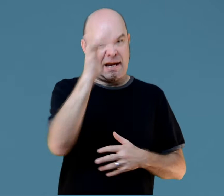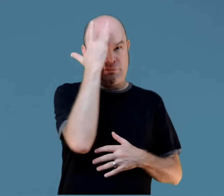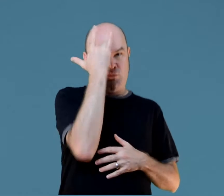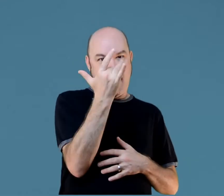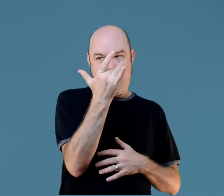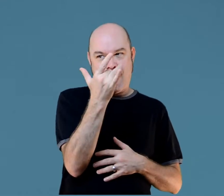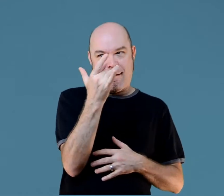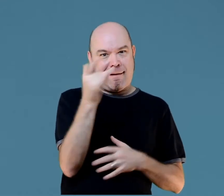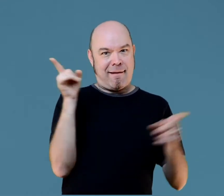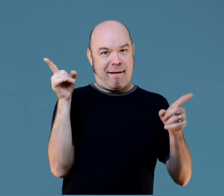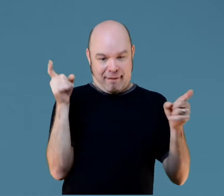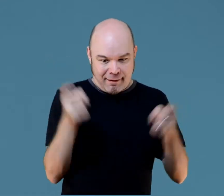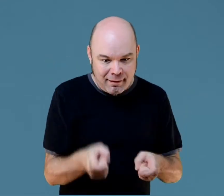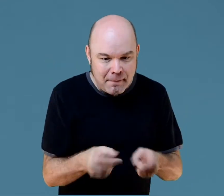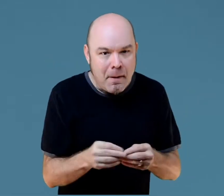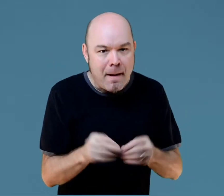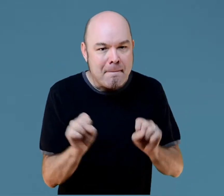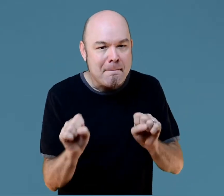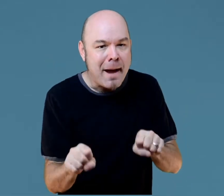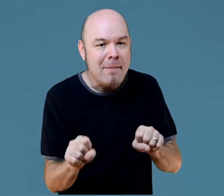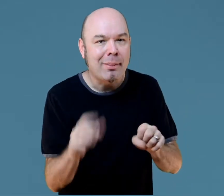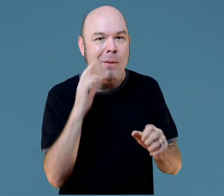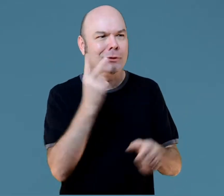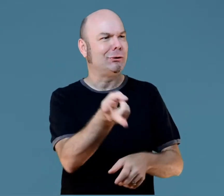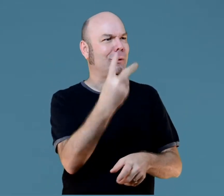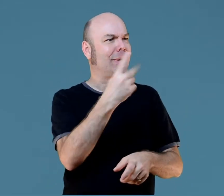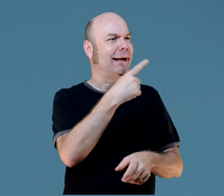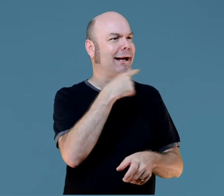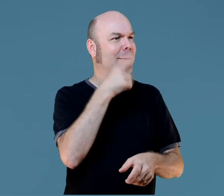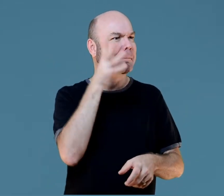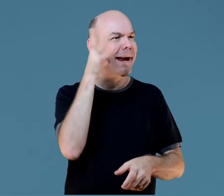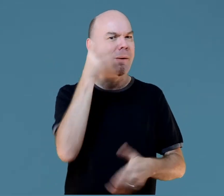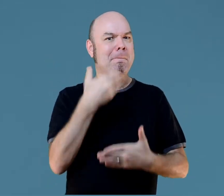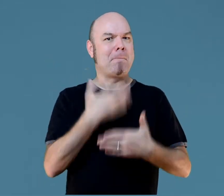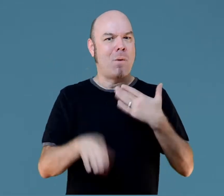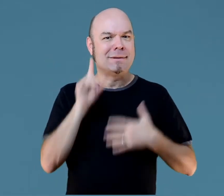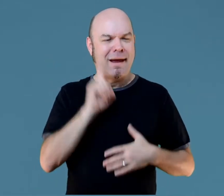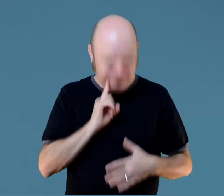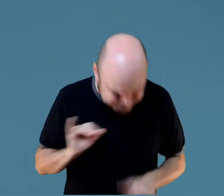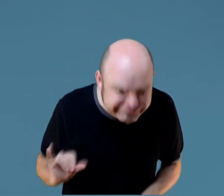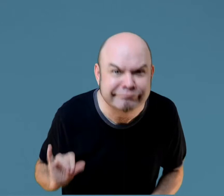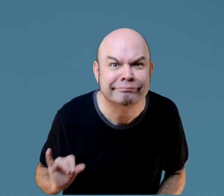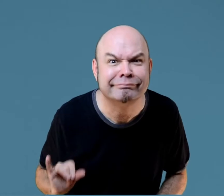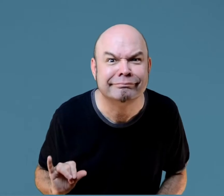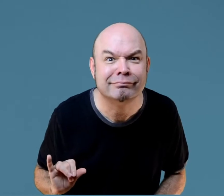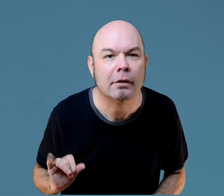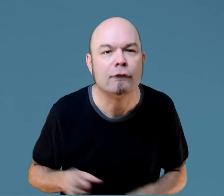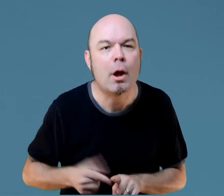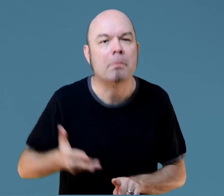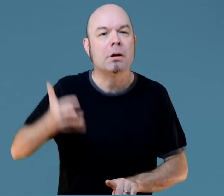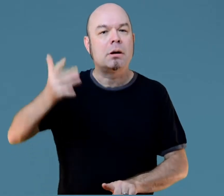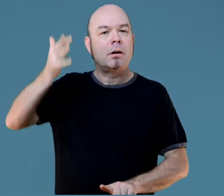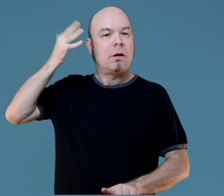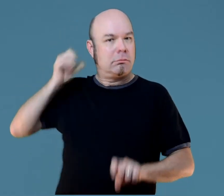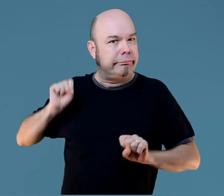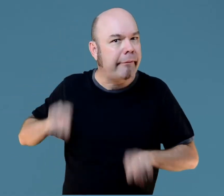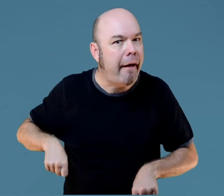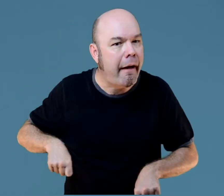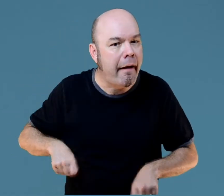they can pass that down onto their child. That's why it's possible for 2 hearing parents to have a deaf child.